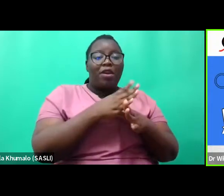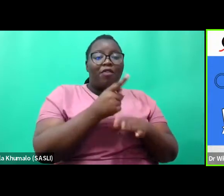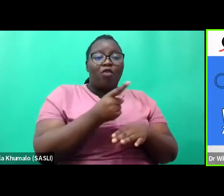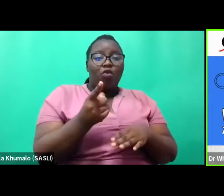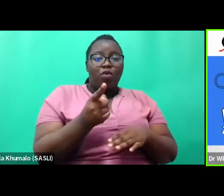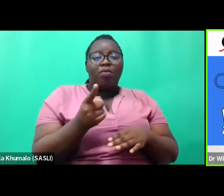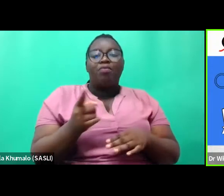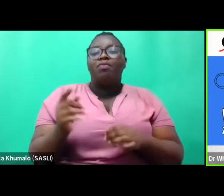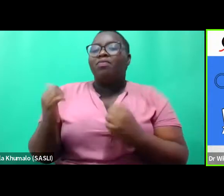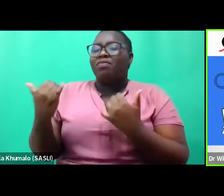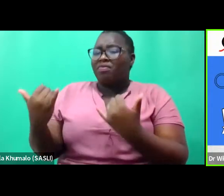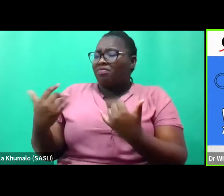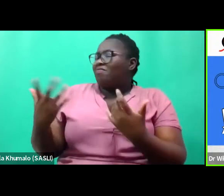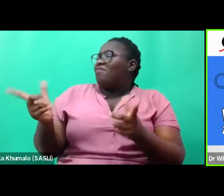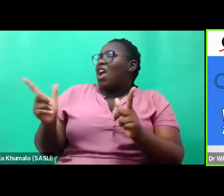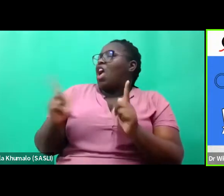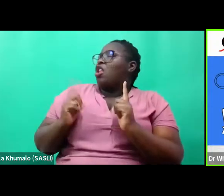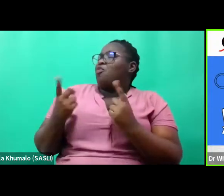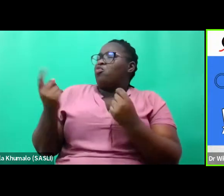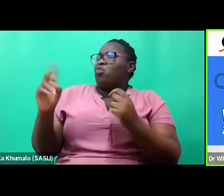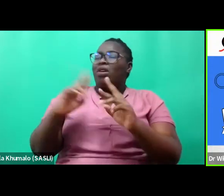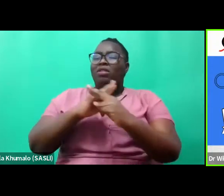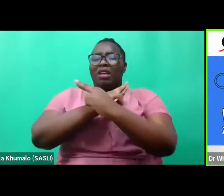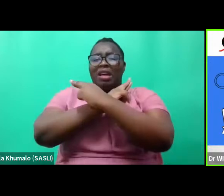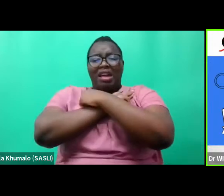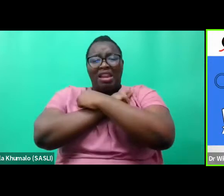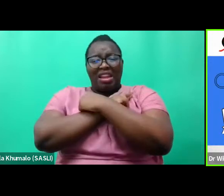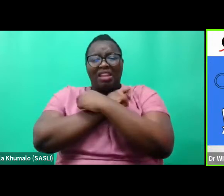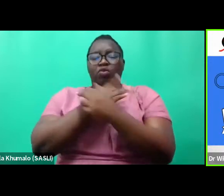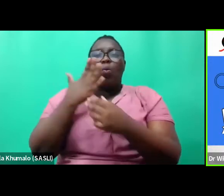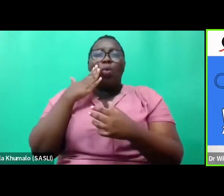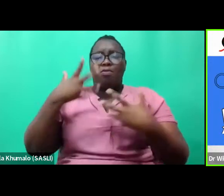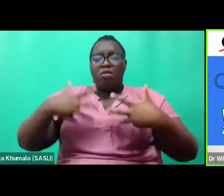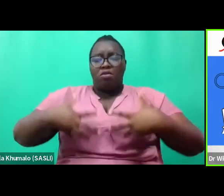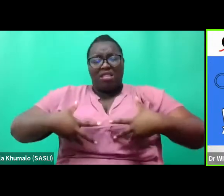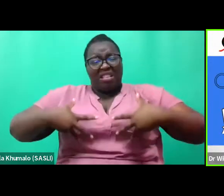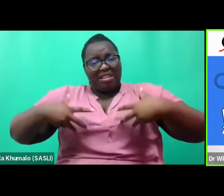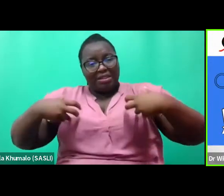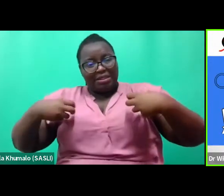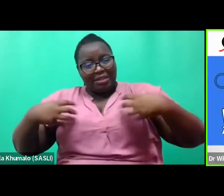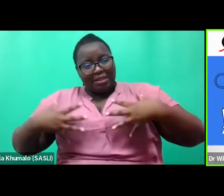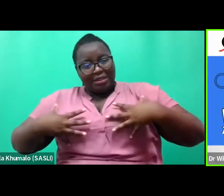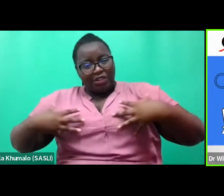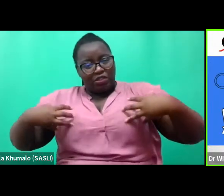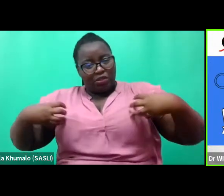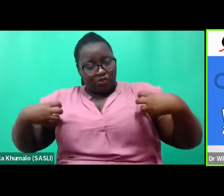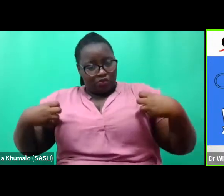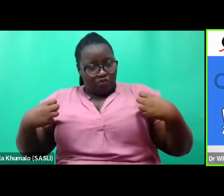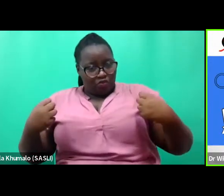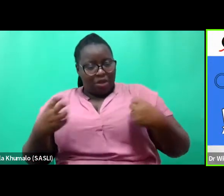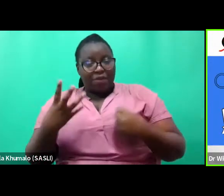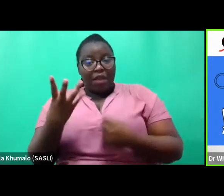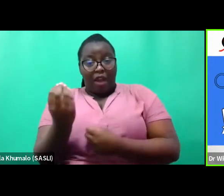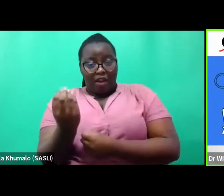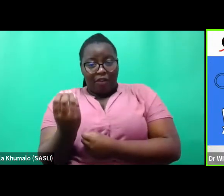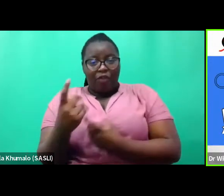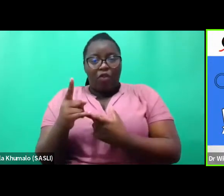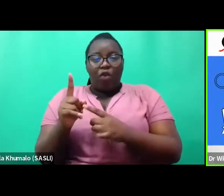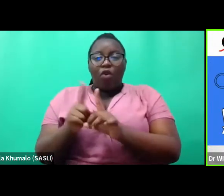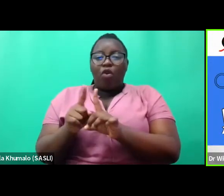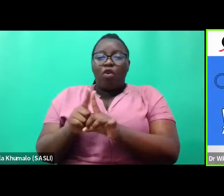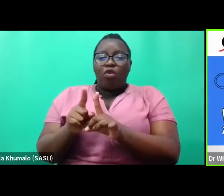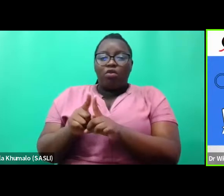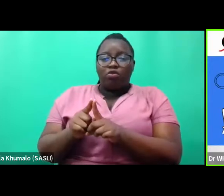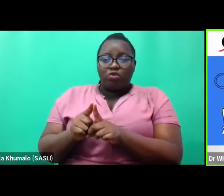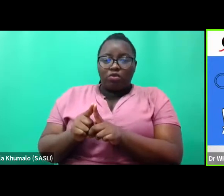me rest when I am getting too stressed. So they let me go to a different place on the campus. Doesn't even have to be a designated